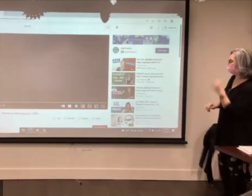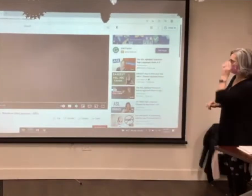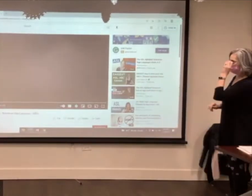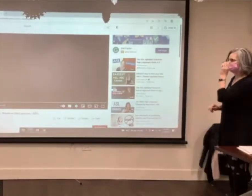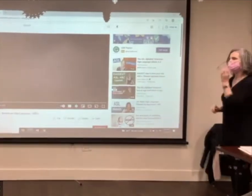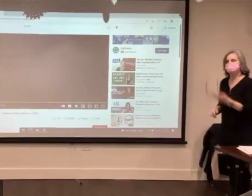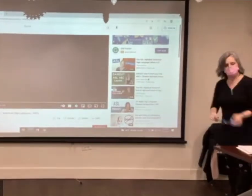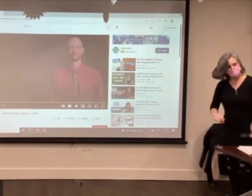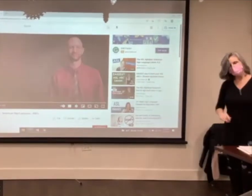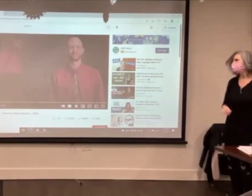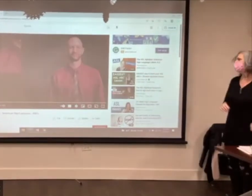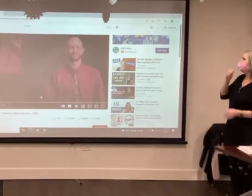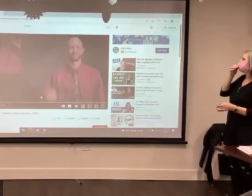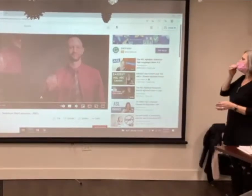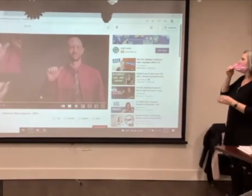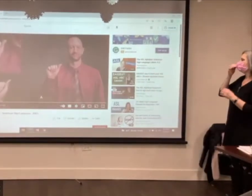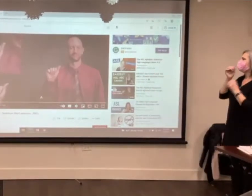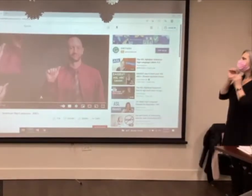home. Here we go.